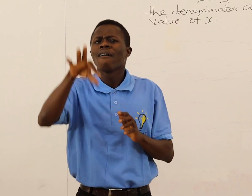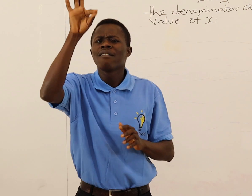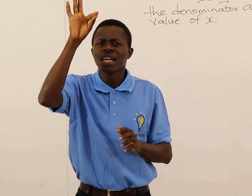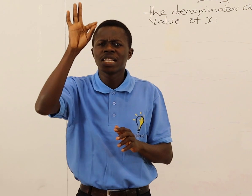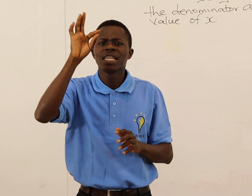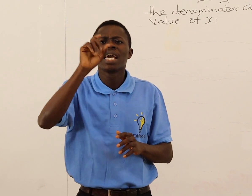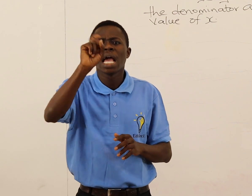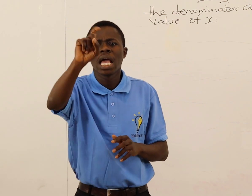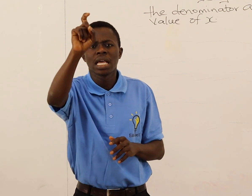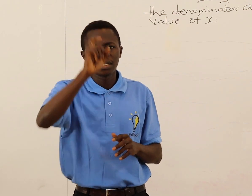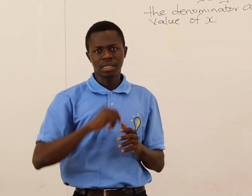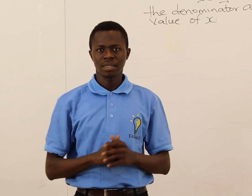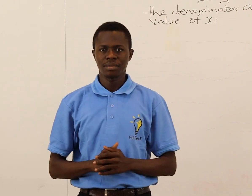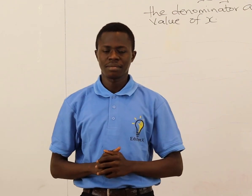you find the value of x.